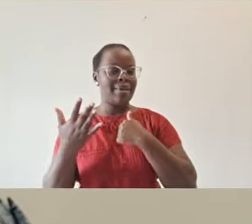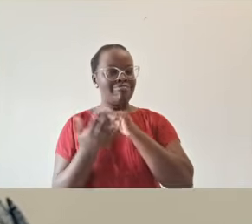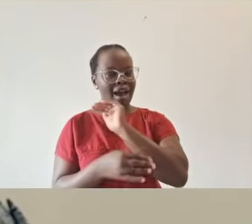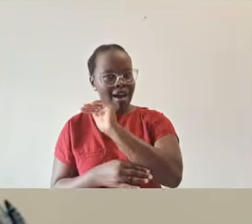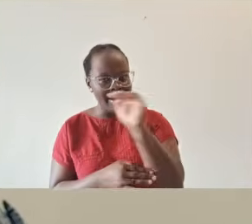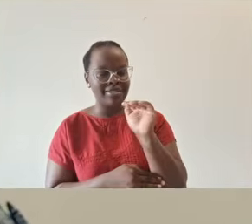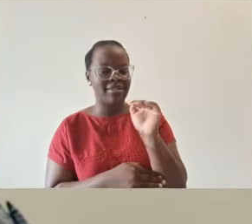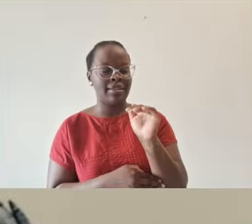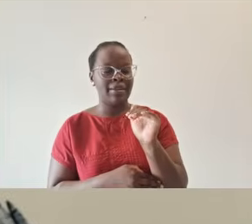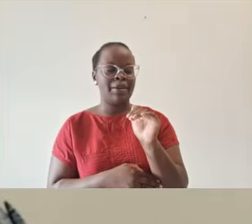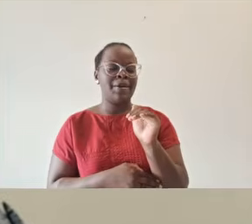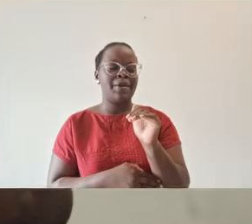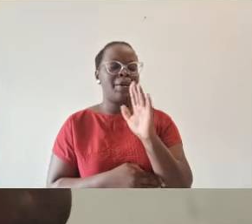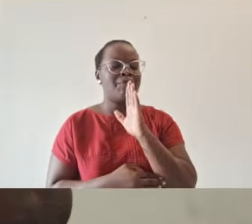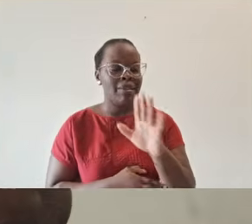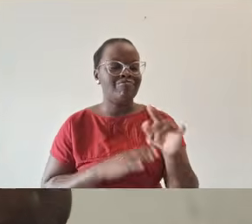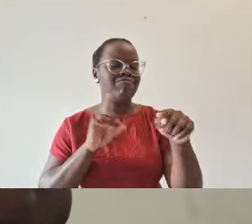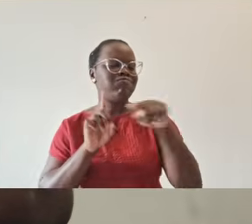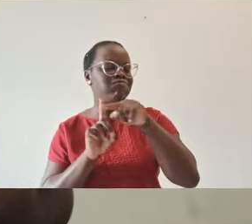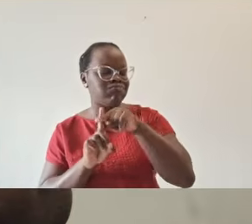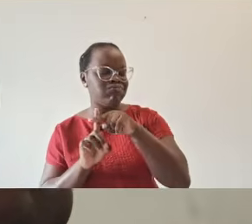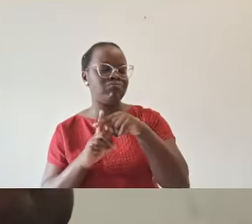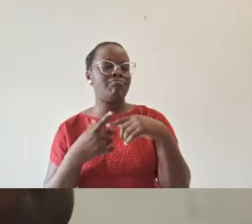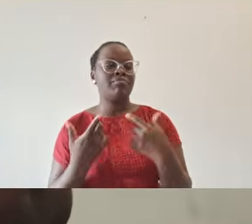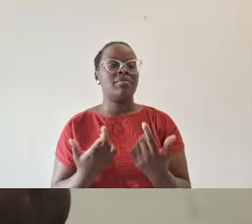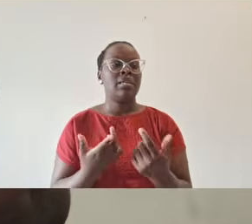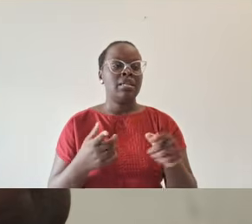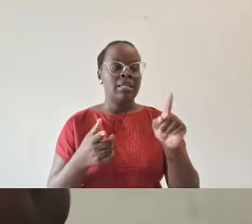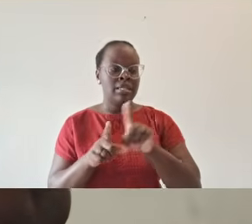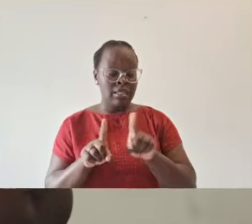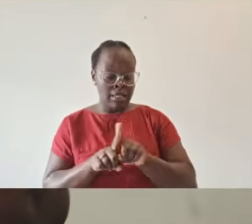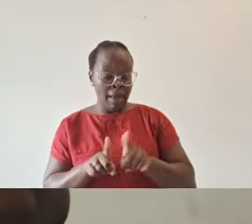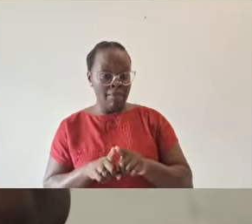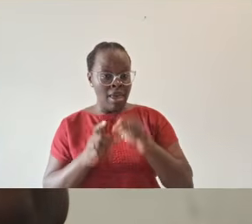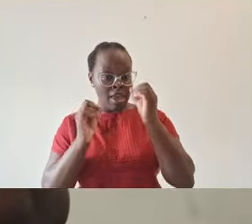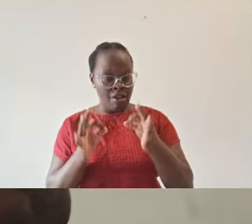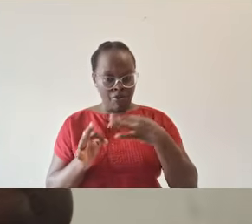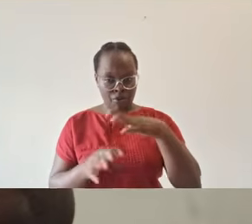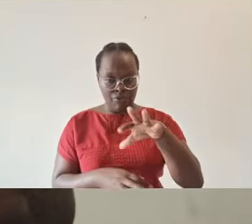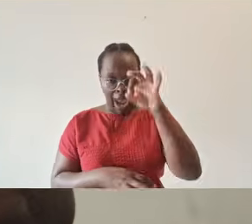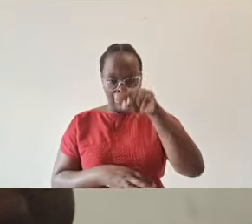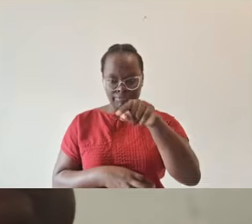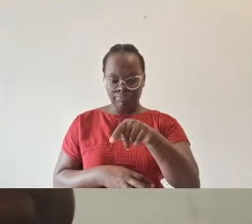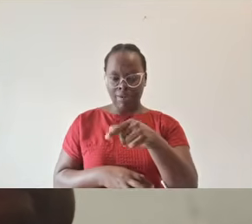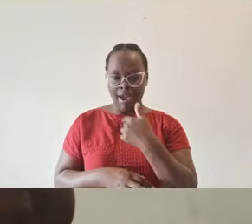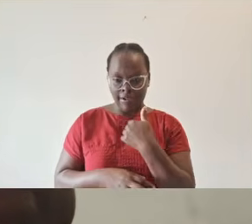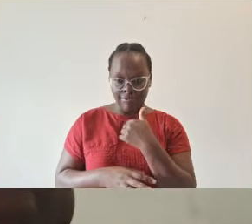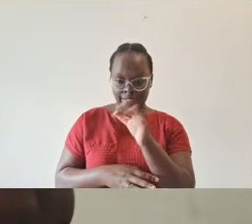to be very, very positive and embrace the diverse needs of learners with special needs so that they get